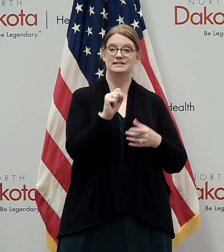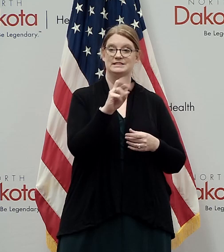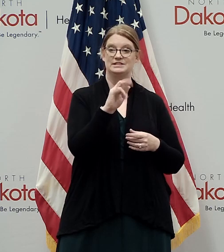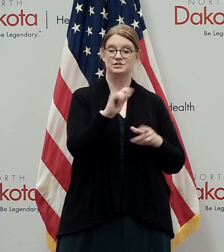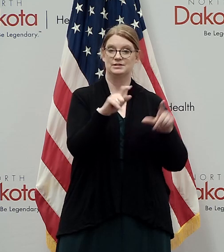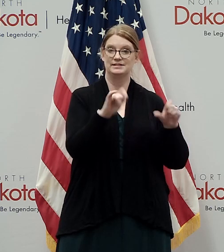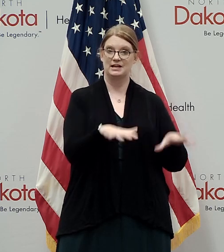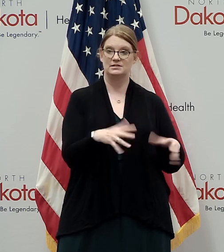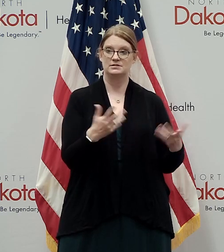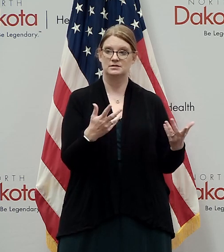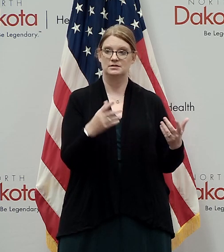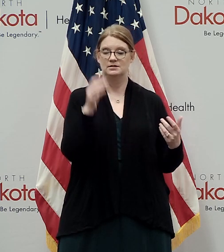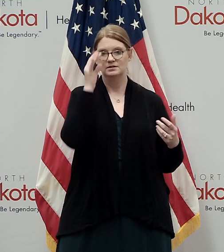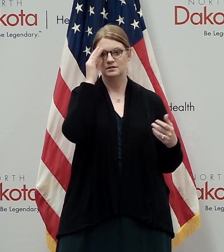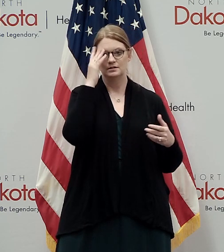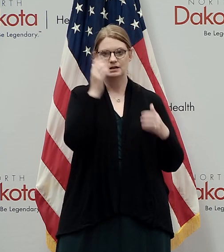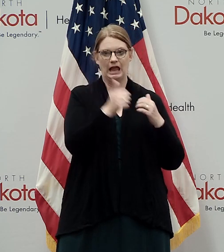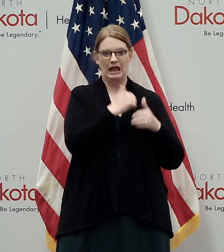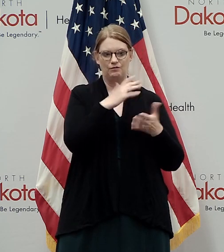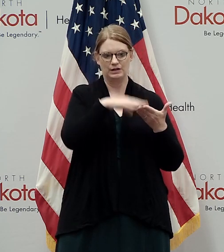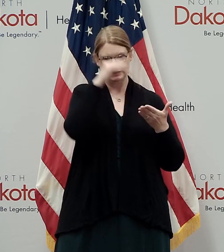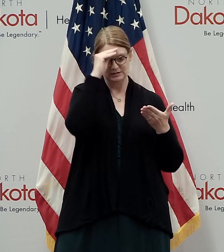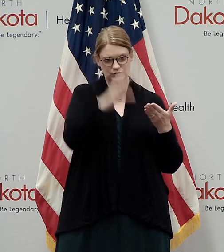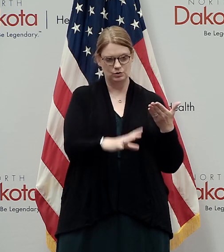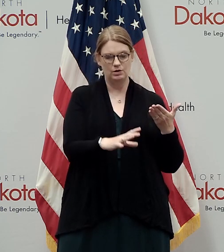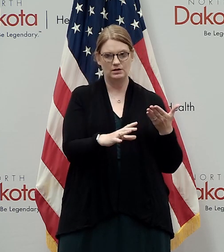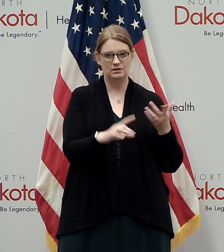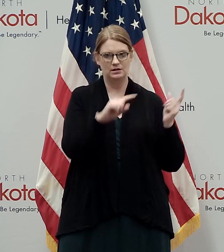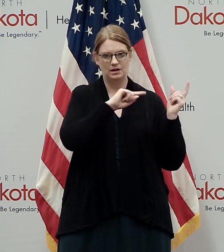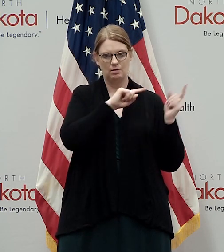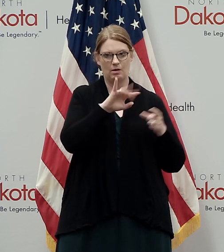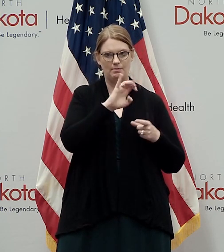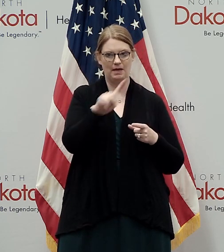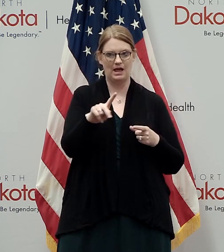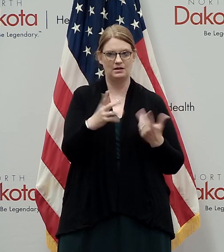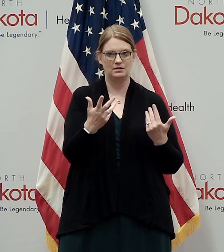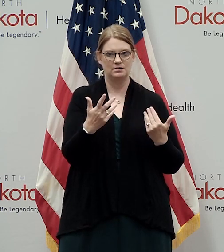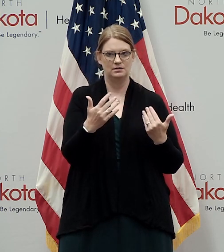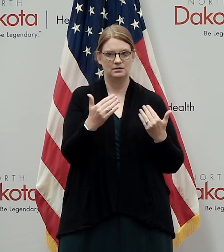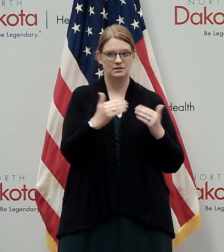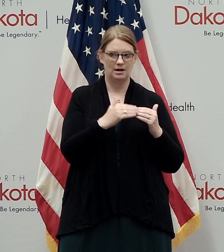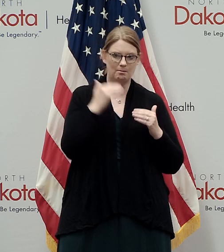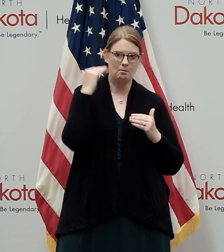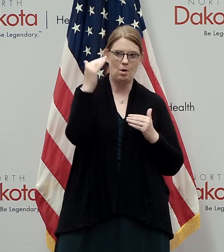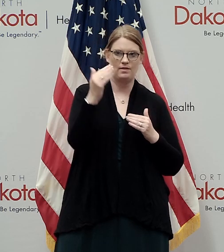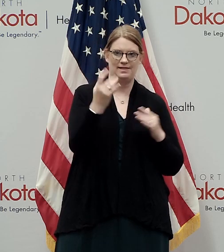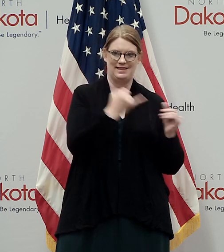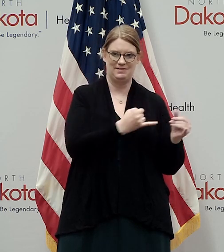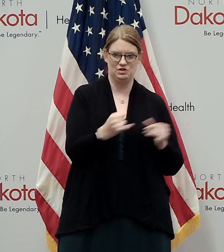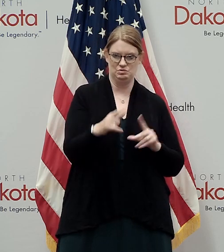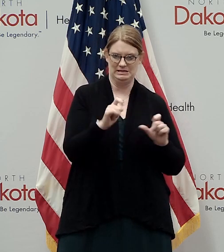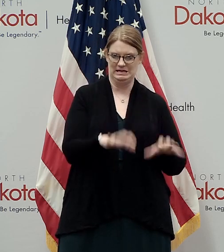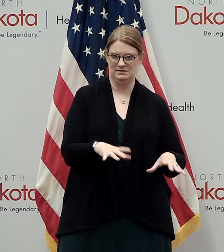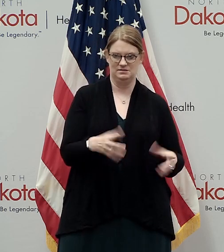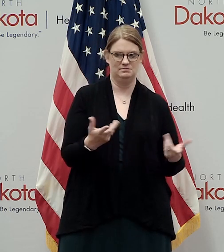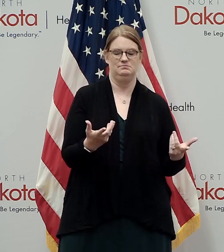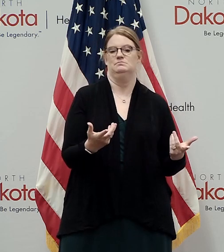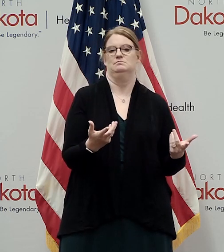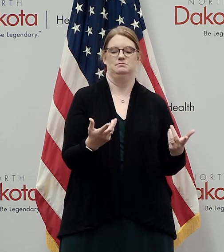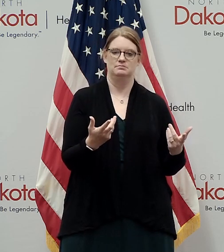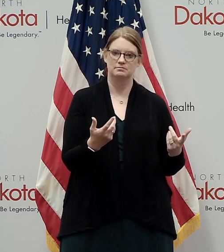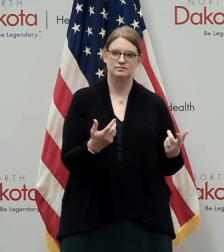test, every student that was coming back, that would be more than the individuals we've tested so far during this entire